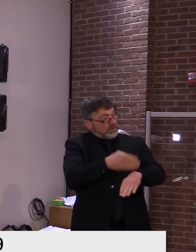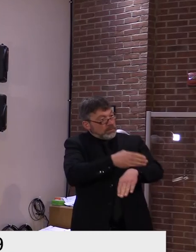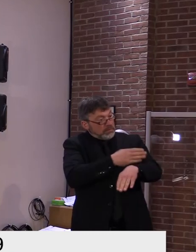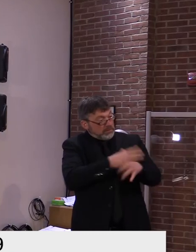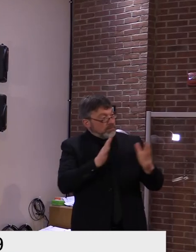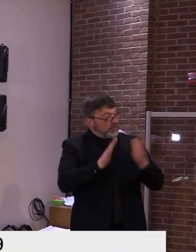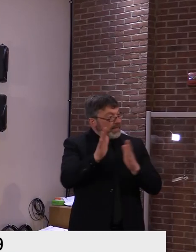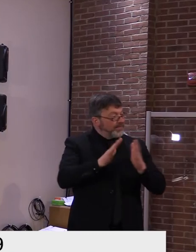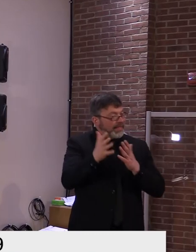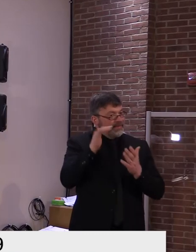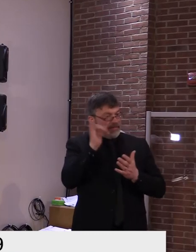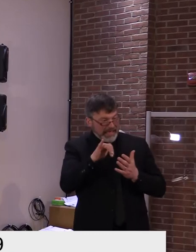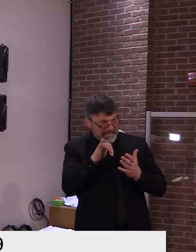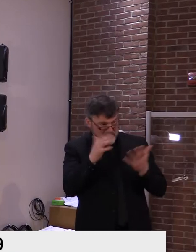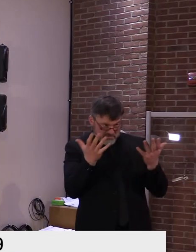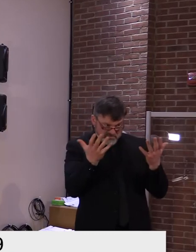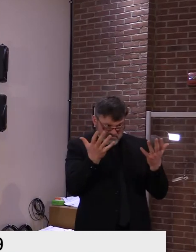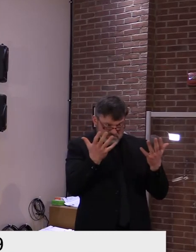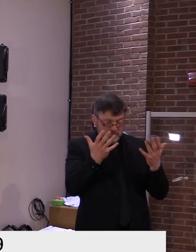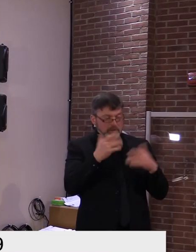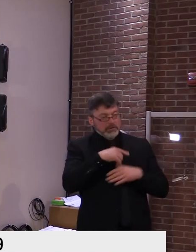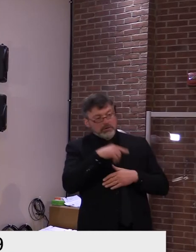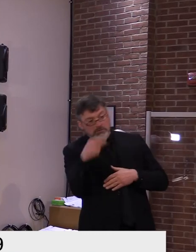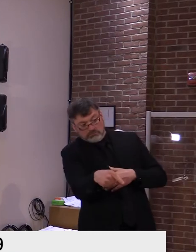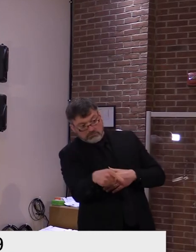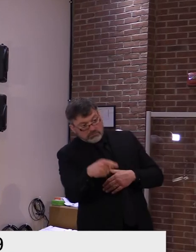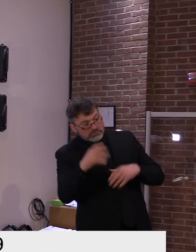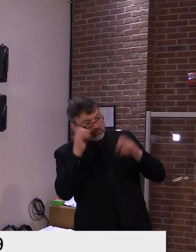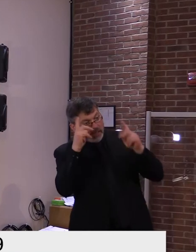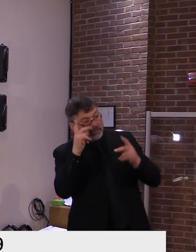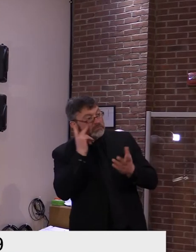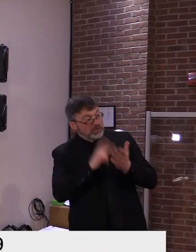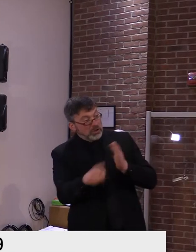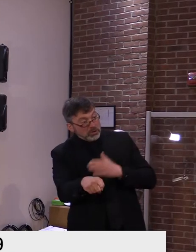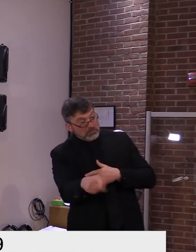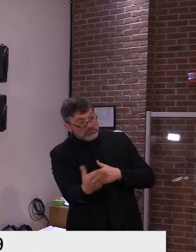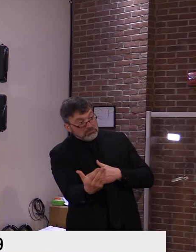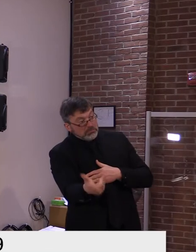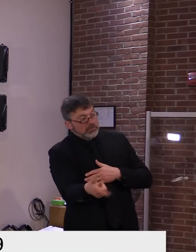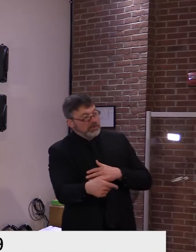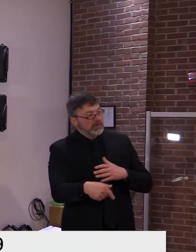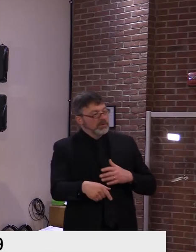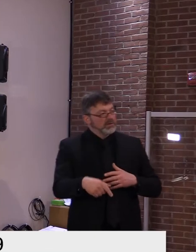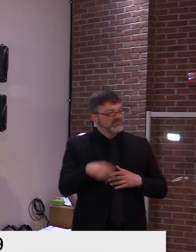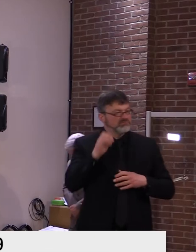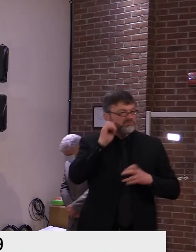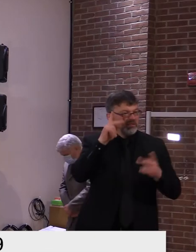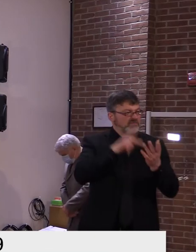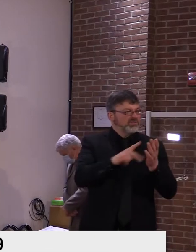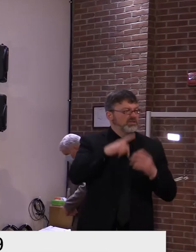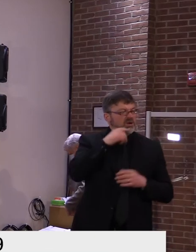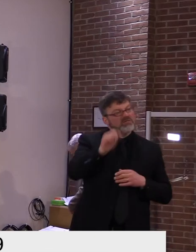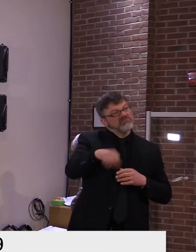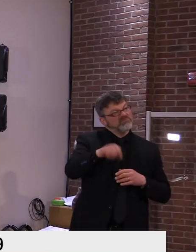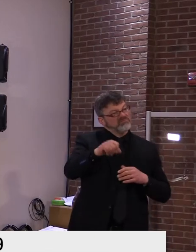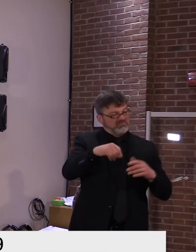Yeah, I would just emphasize the point around that's the function of our guidance. I think we've always been very